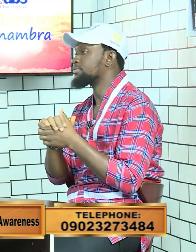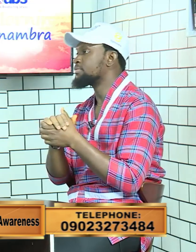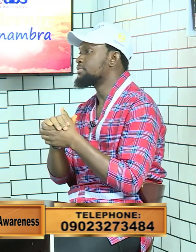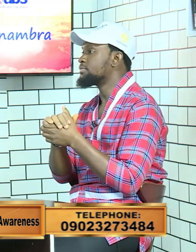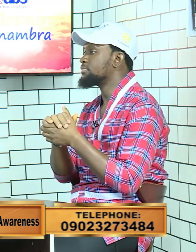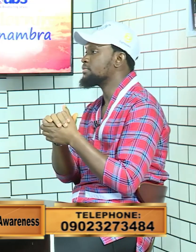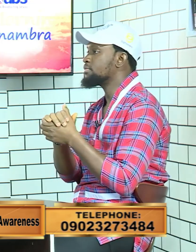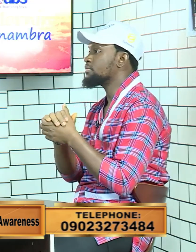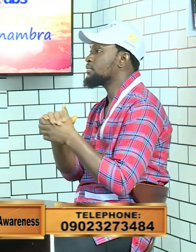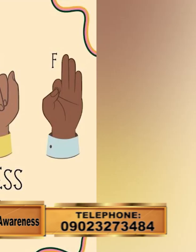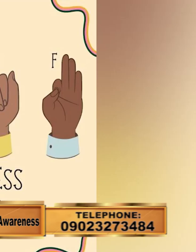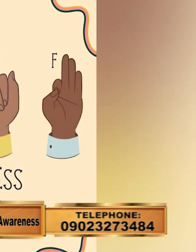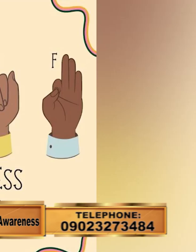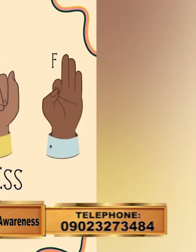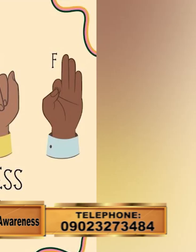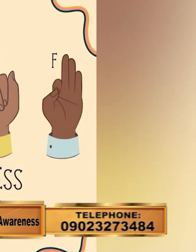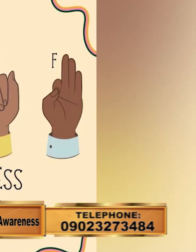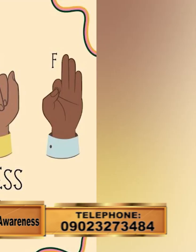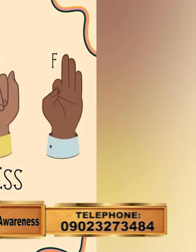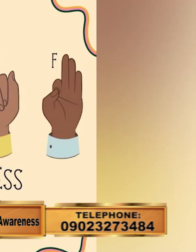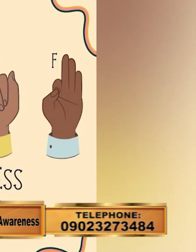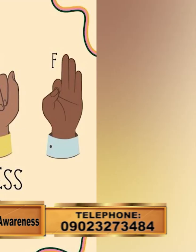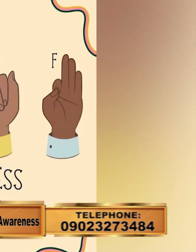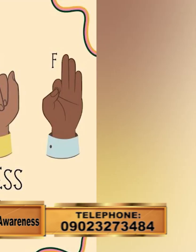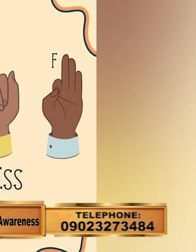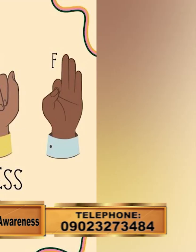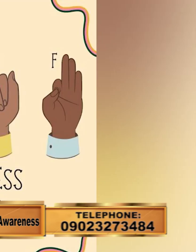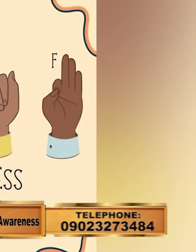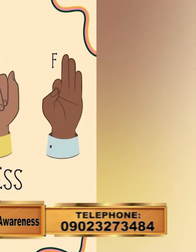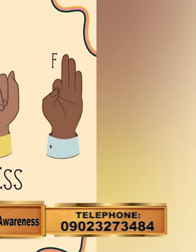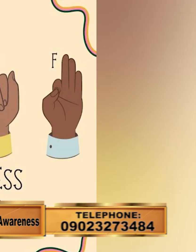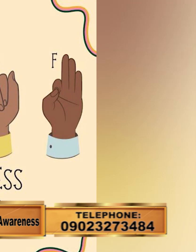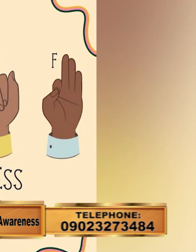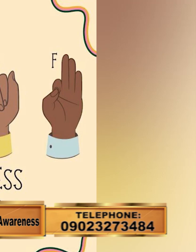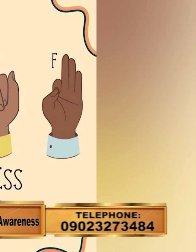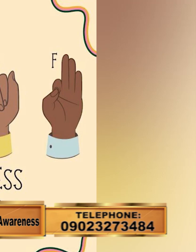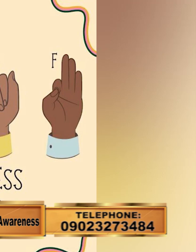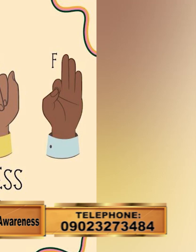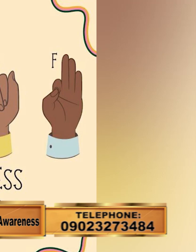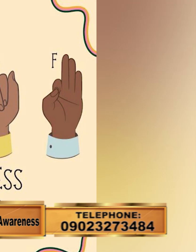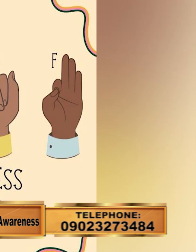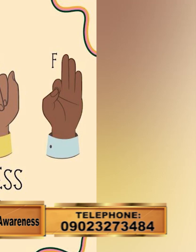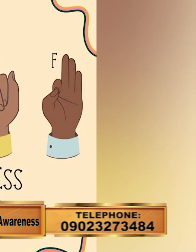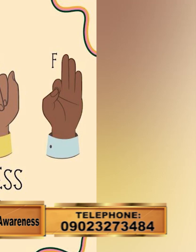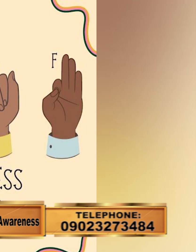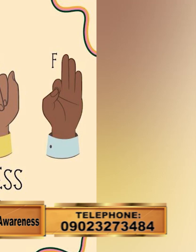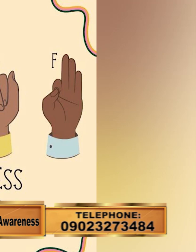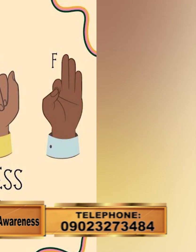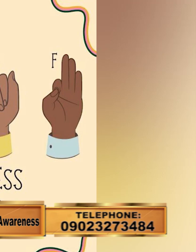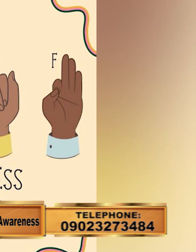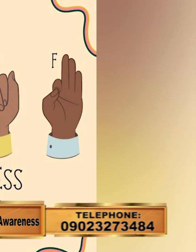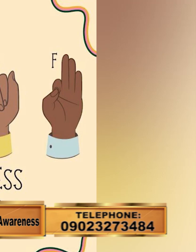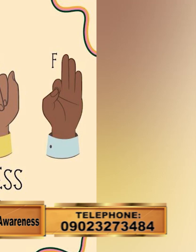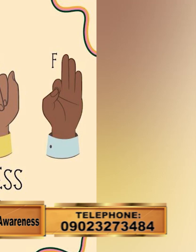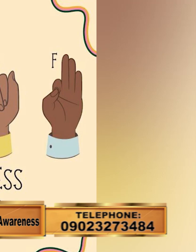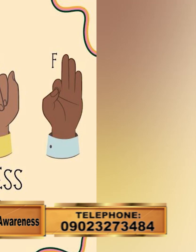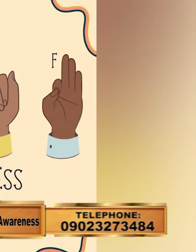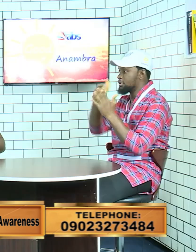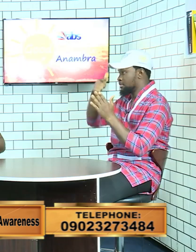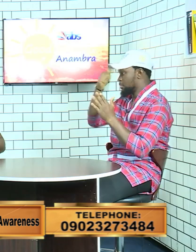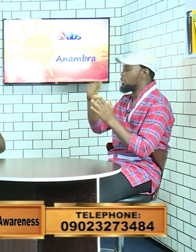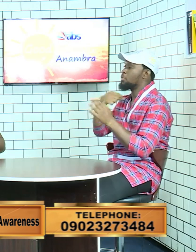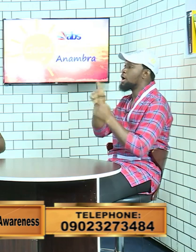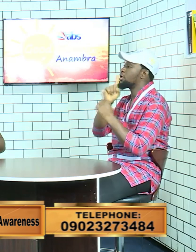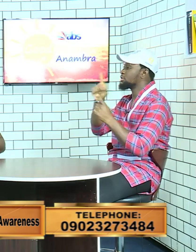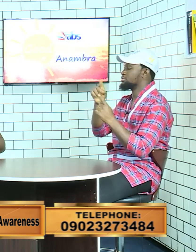Okay. I'm still talking about the challenges that are being faced by the deaf community in Anambra State, and of course in Nigeria in general, because we